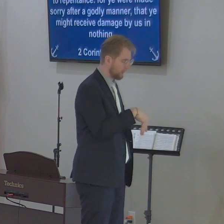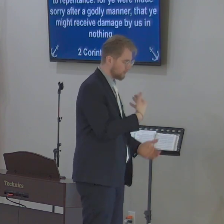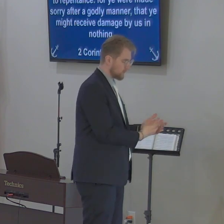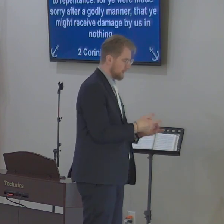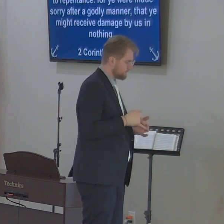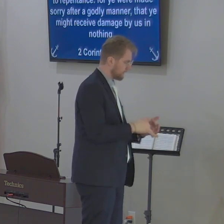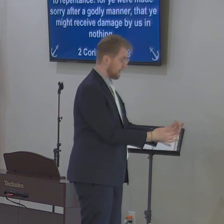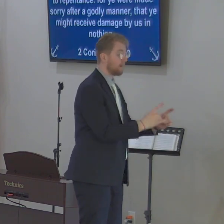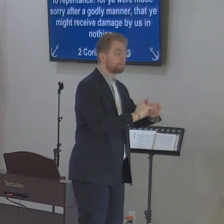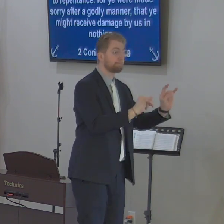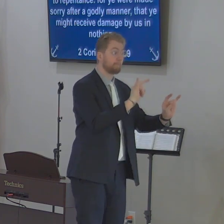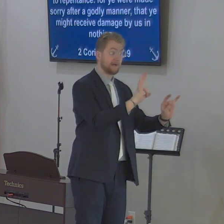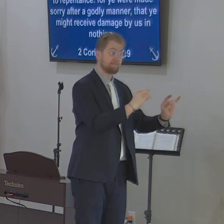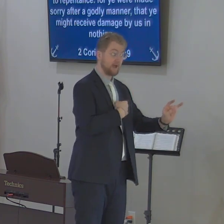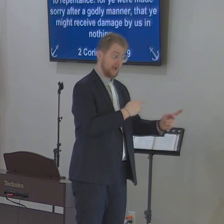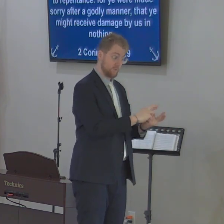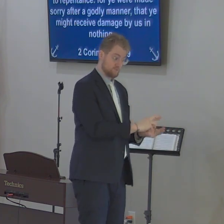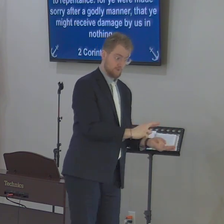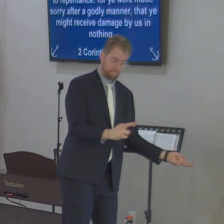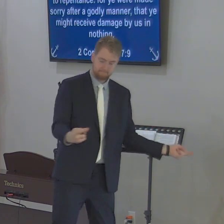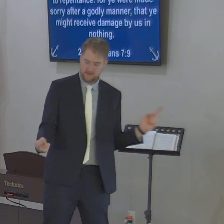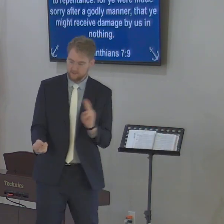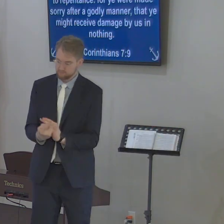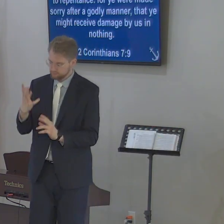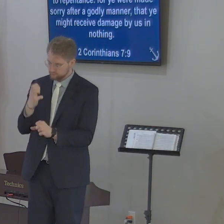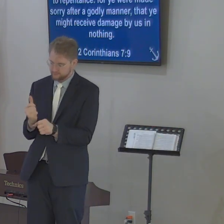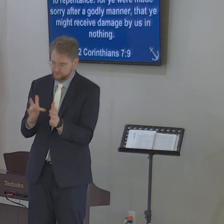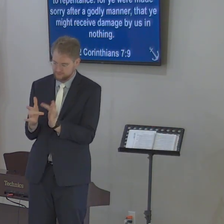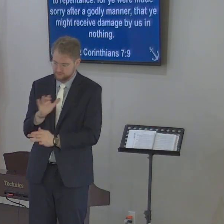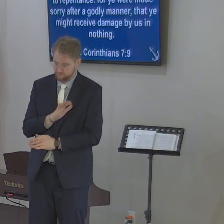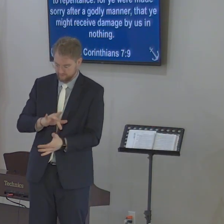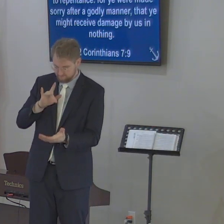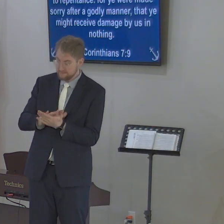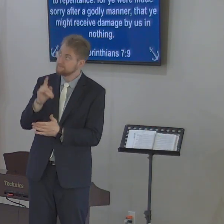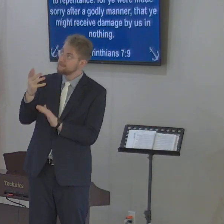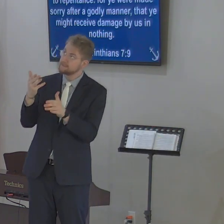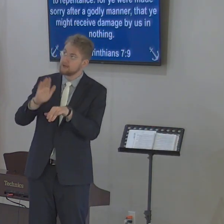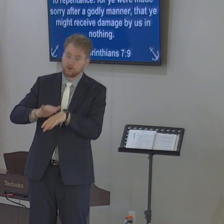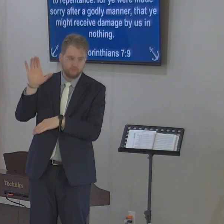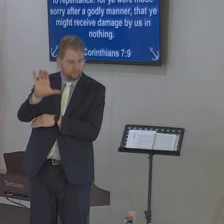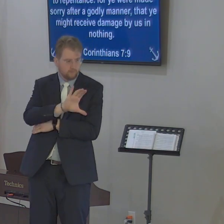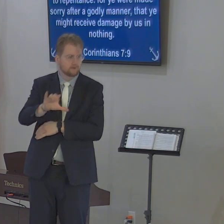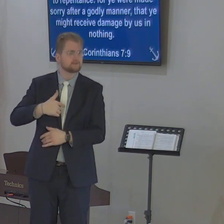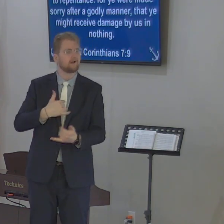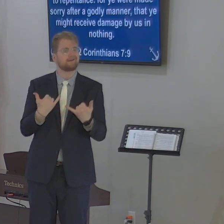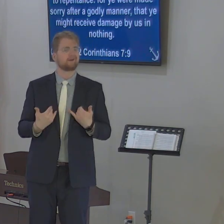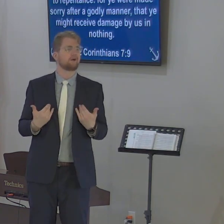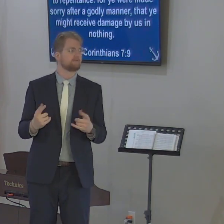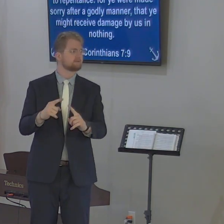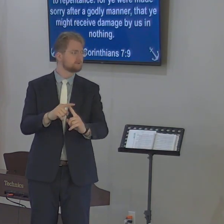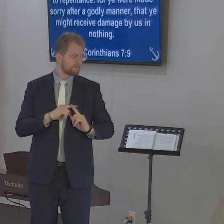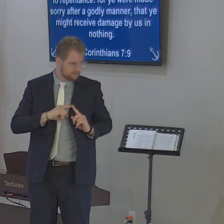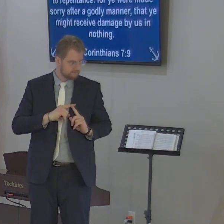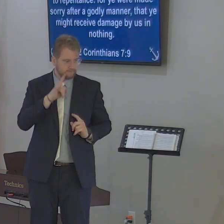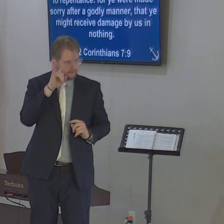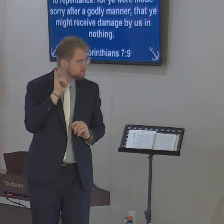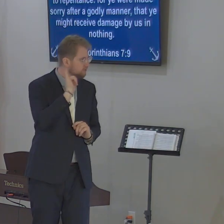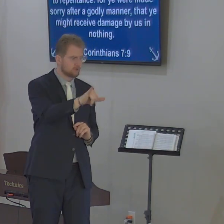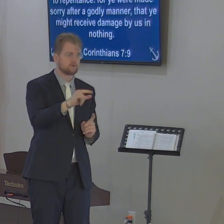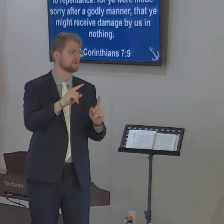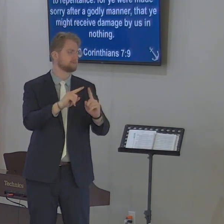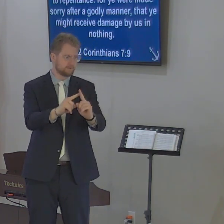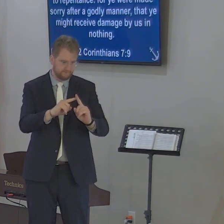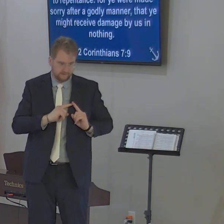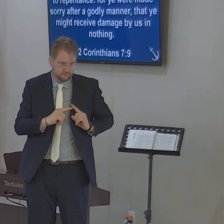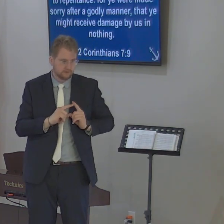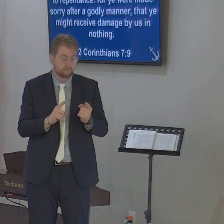if I trust and believe in Jesus Christ that died on the cross of Calvary, I now have salvation, as in eternal salvation. You with me? But now